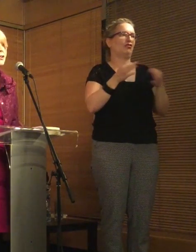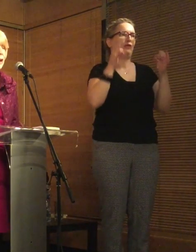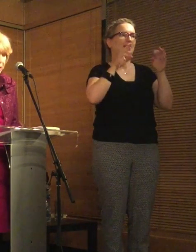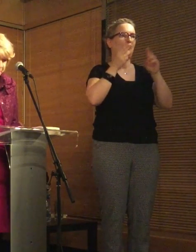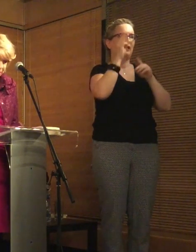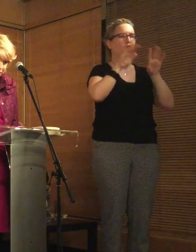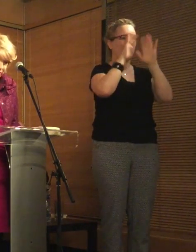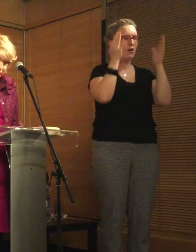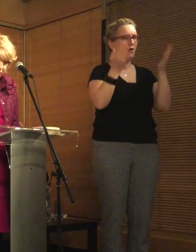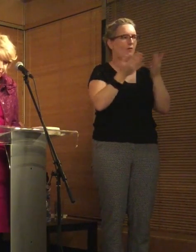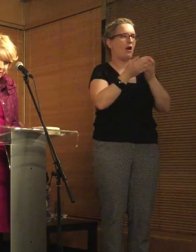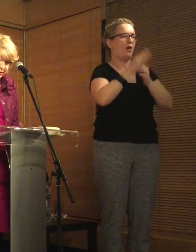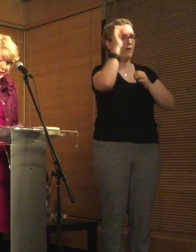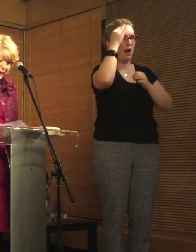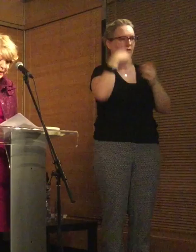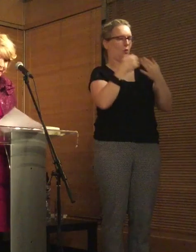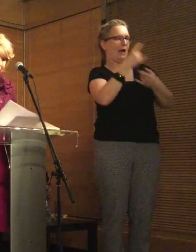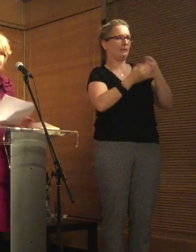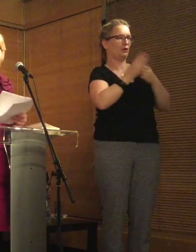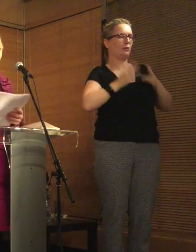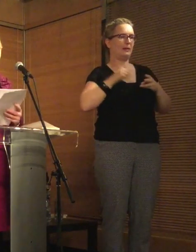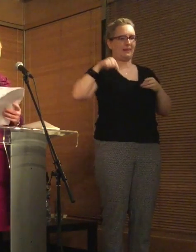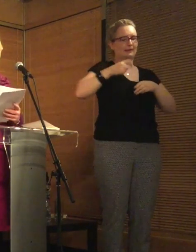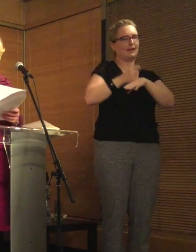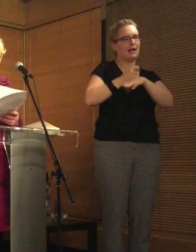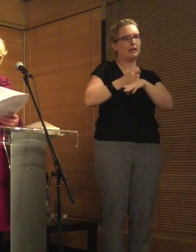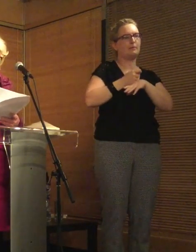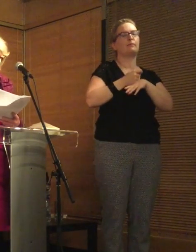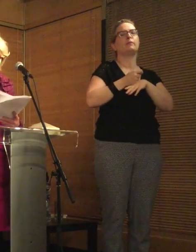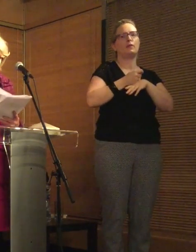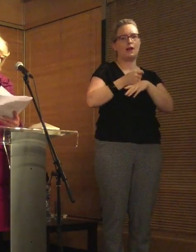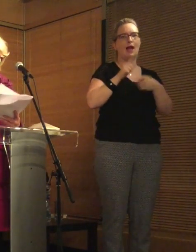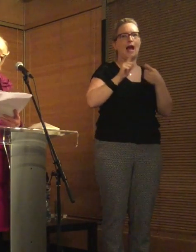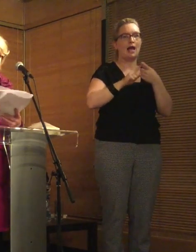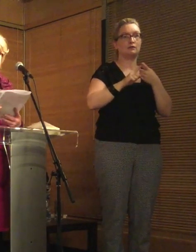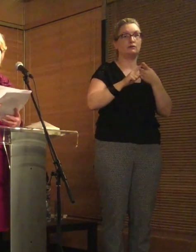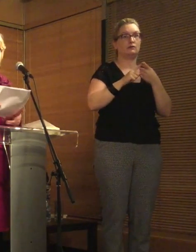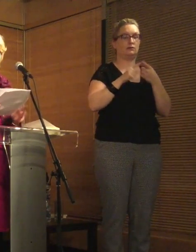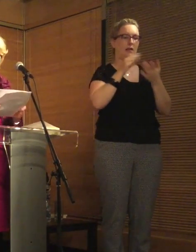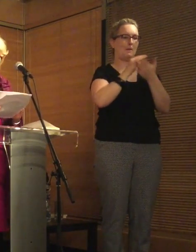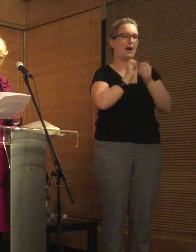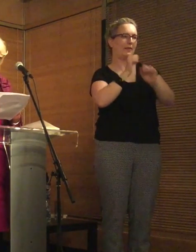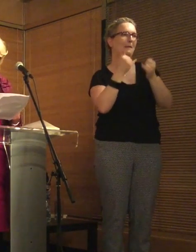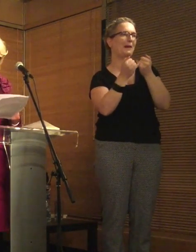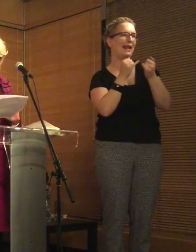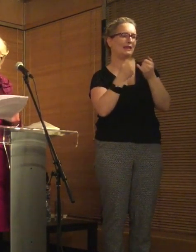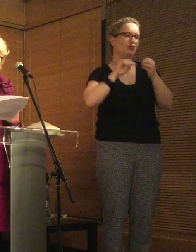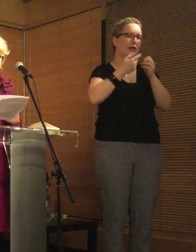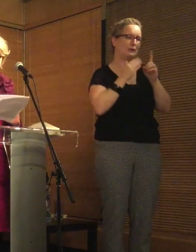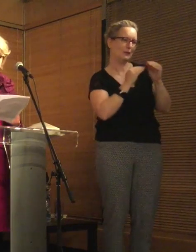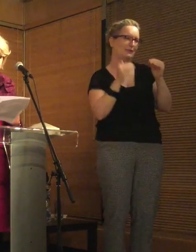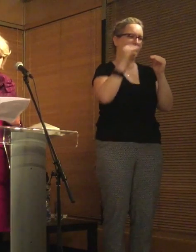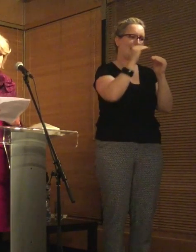the century on the position of women in society and the part played by women in attempting to advance their